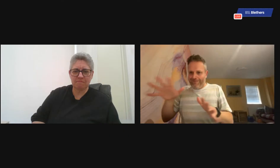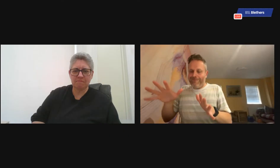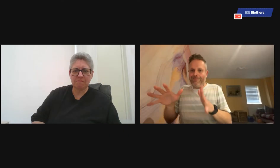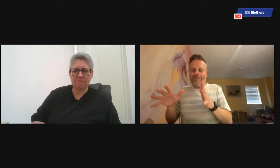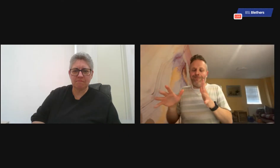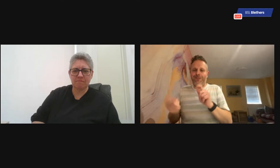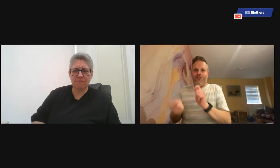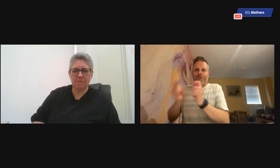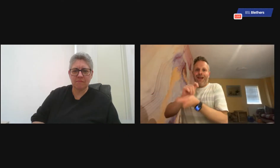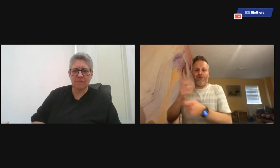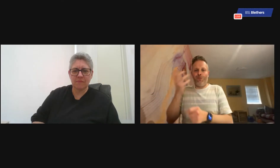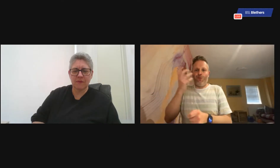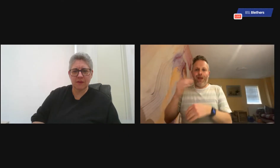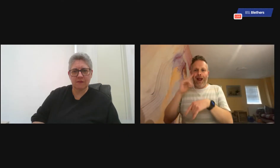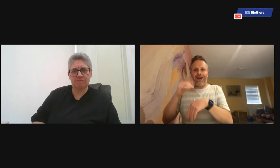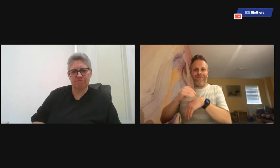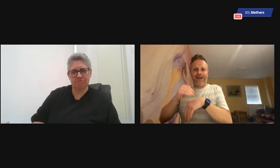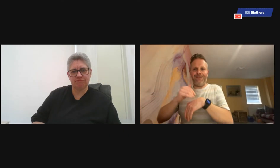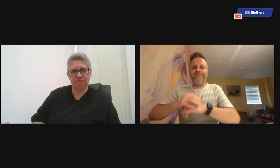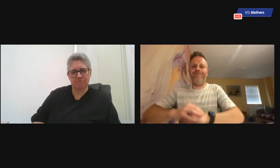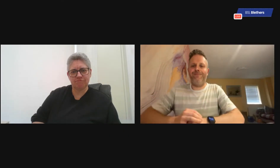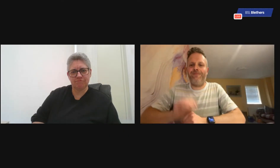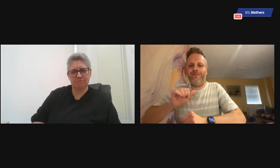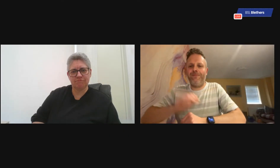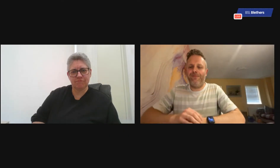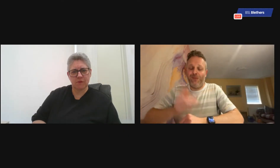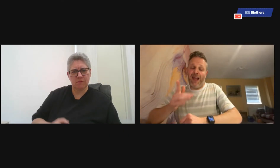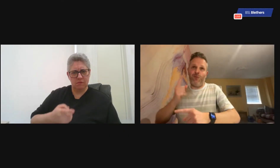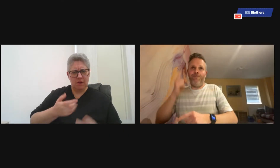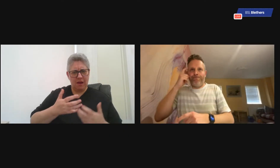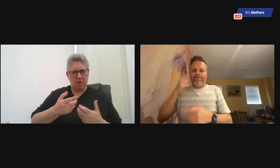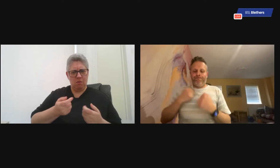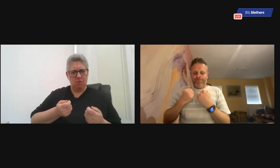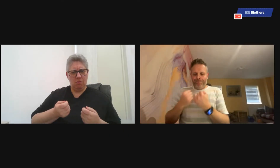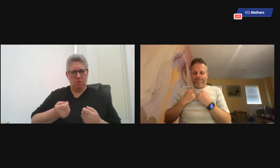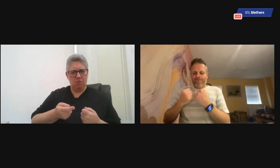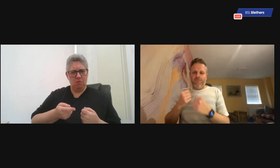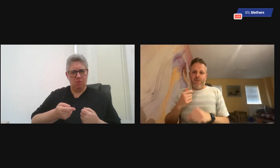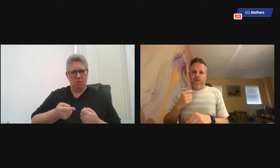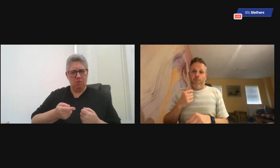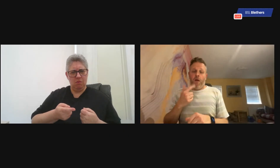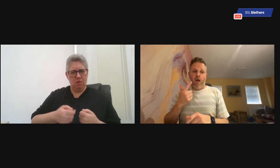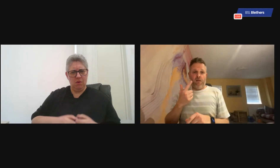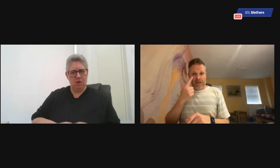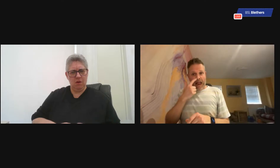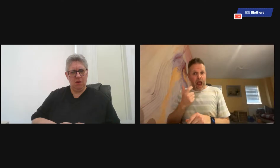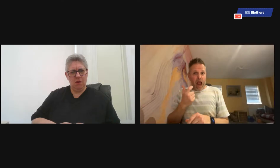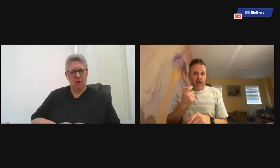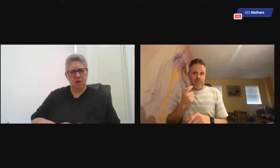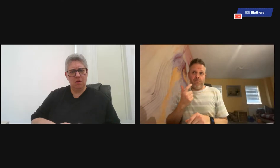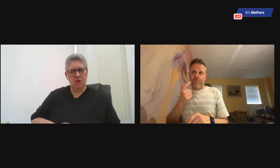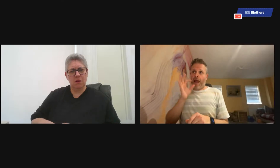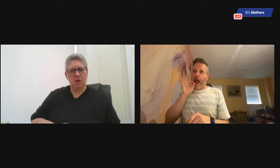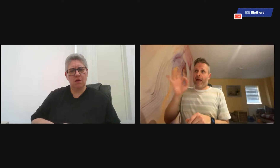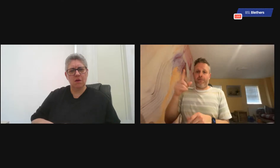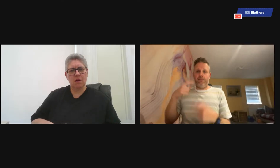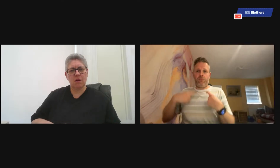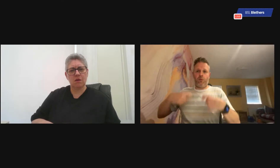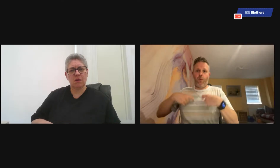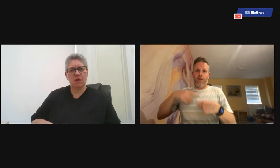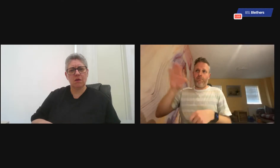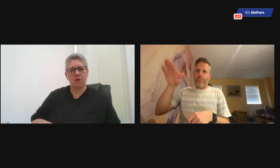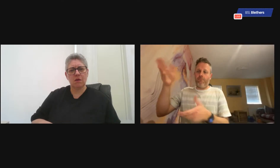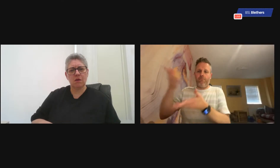So it's a difficult one for sure. And it can affect you emotionally, absolutely. There's a lot of